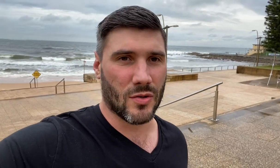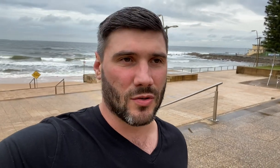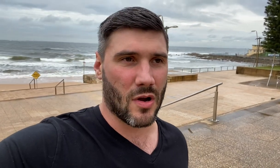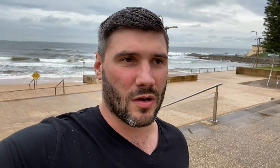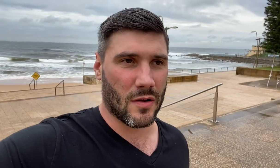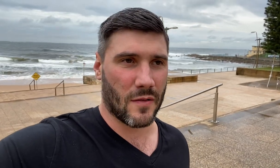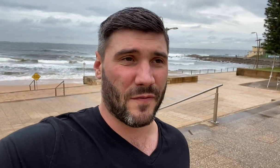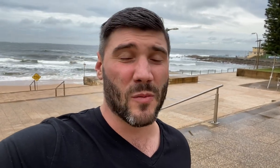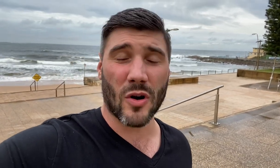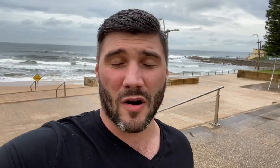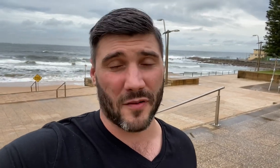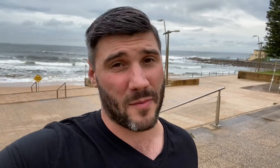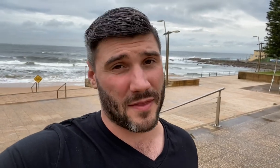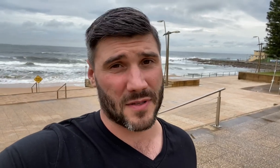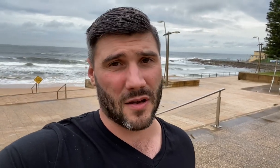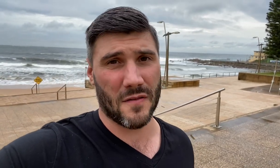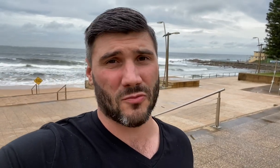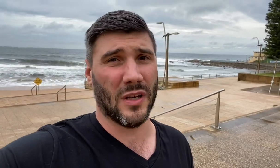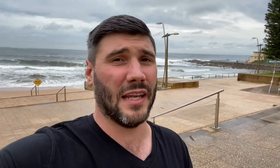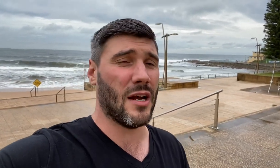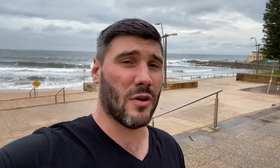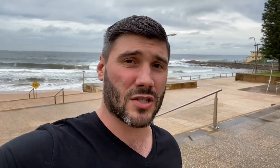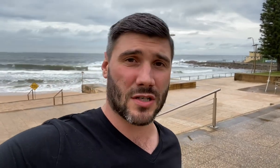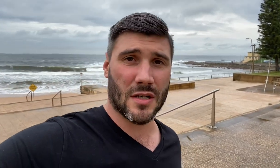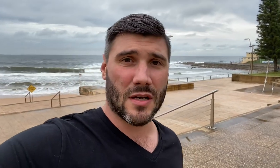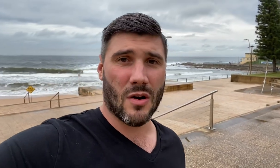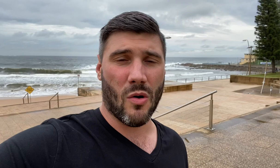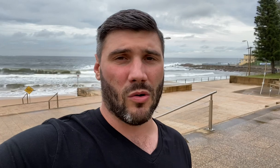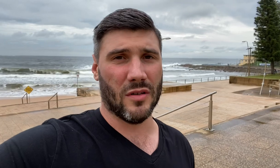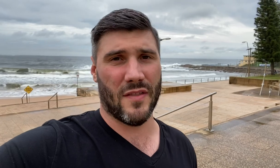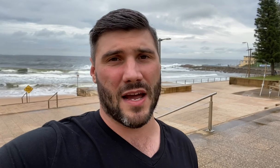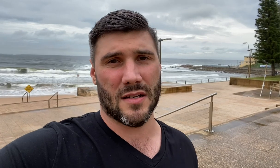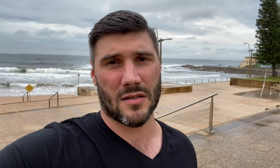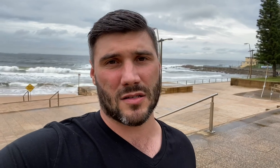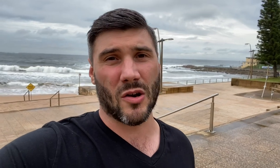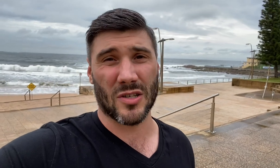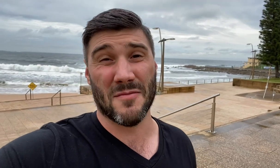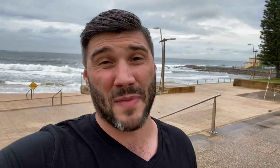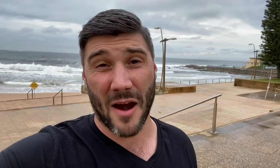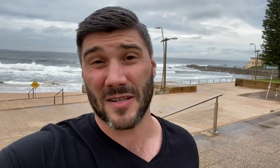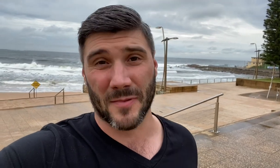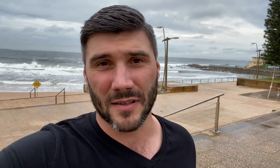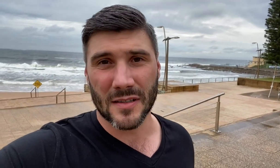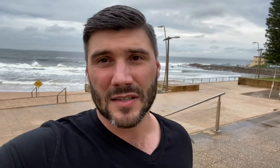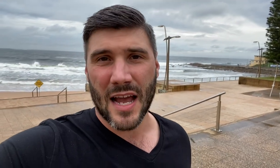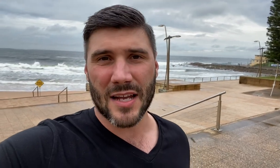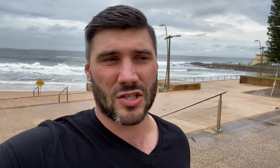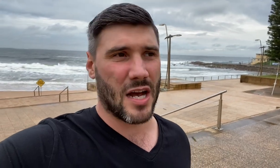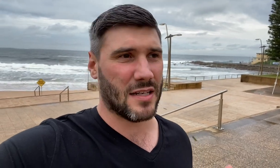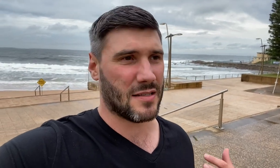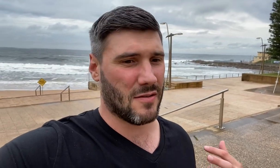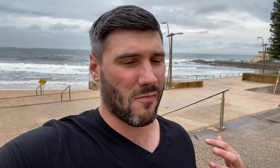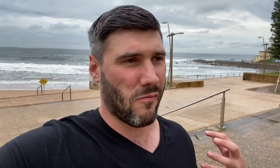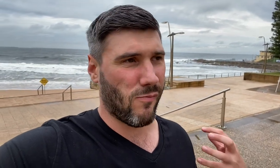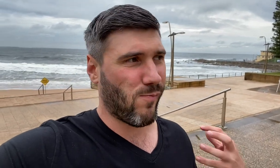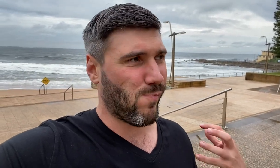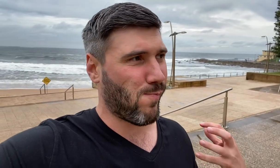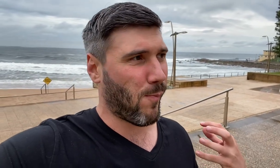to feel more confident about themselves, relinquish all of that social embarrassment, and